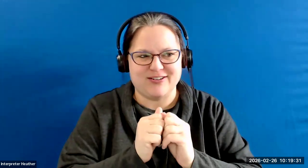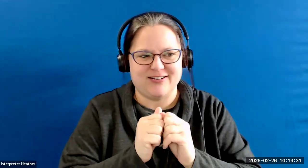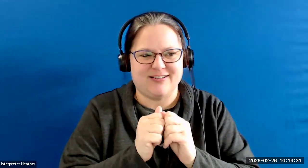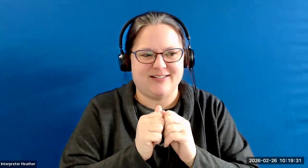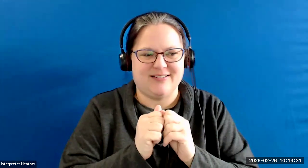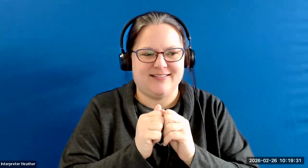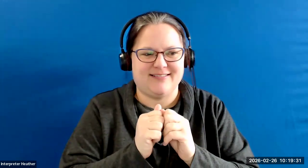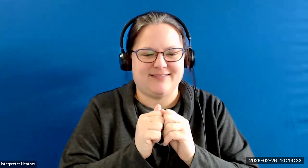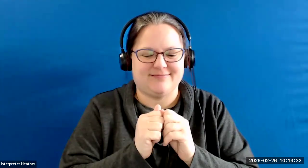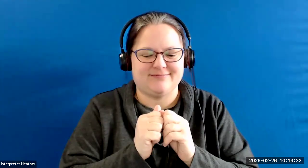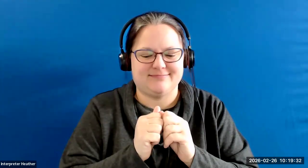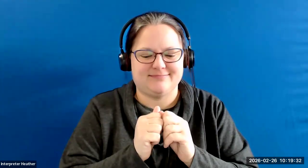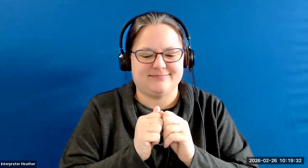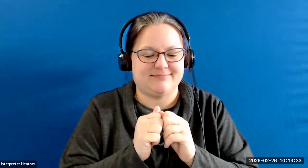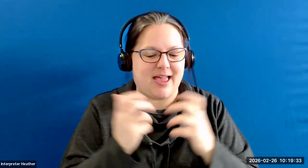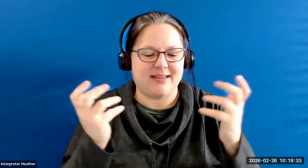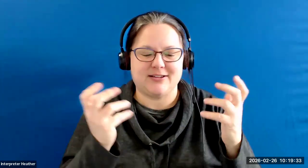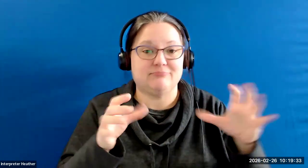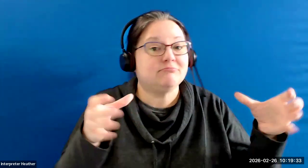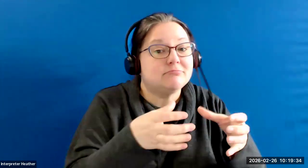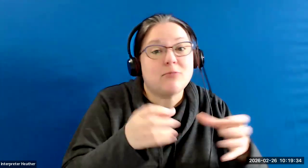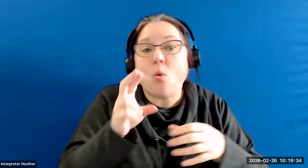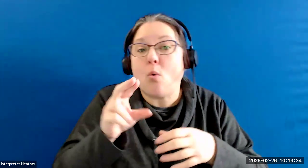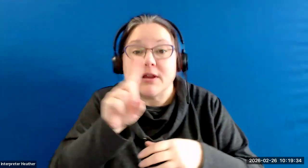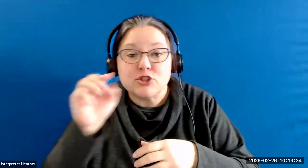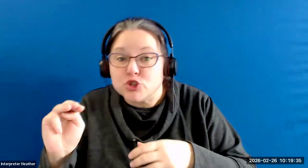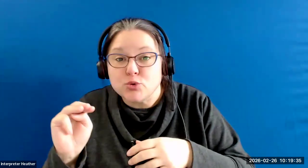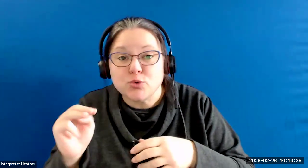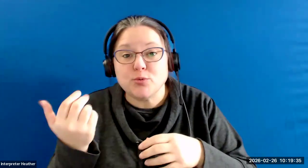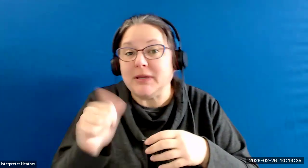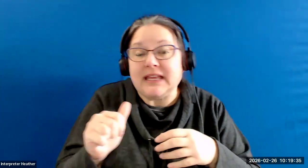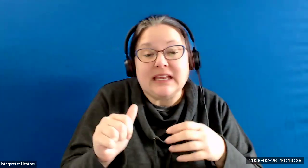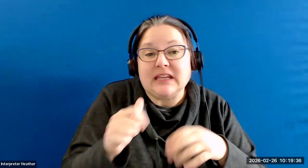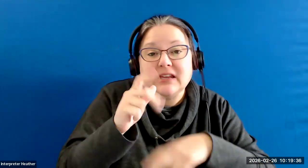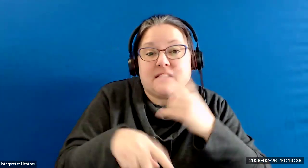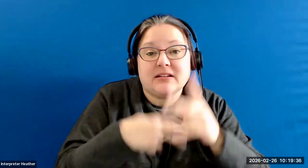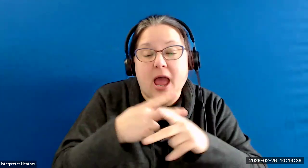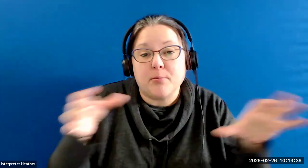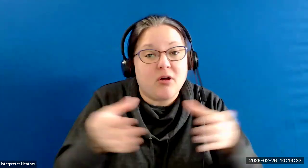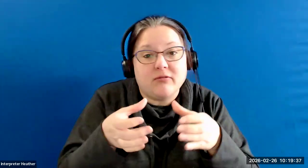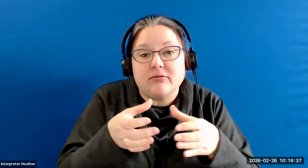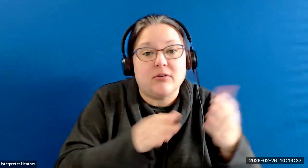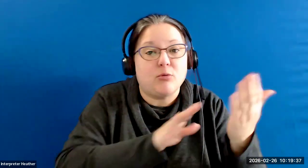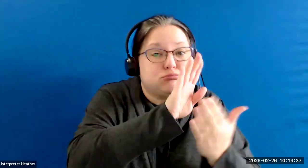either physically or, via Zoom or chat with